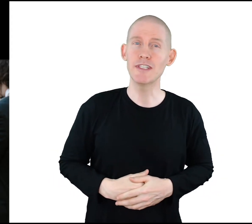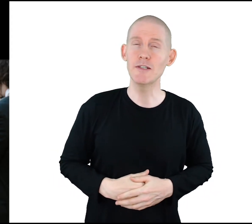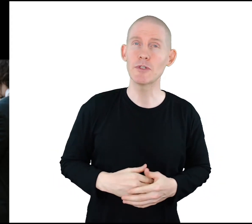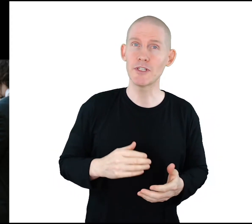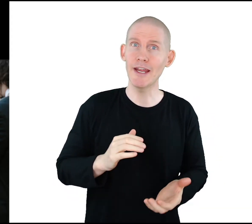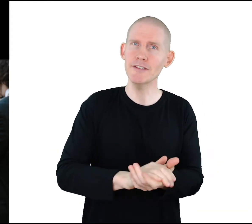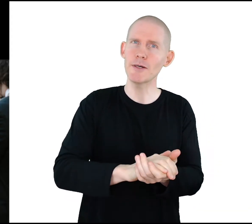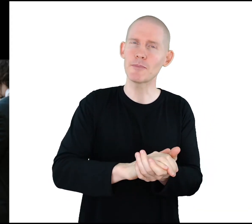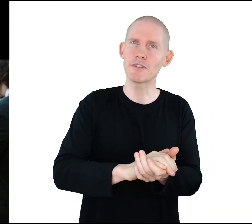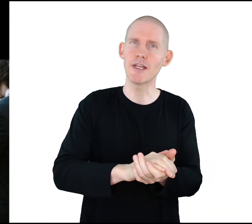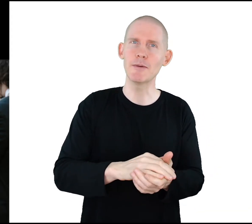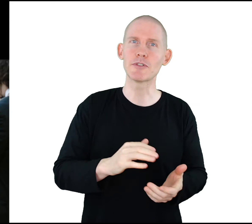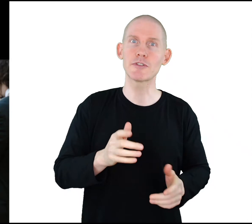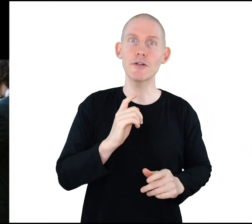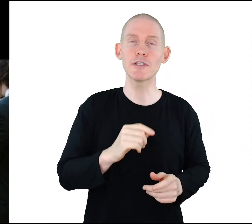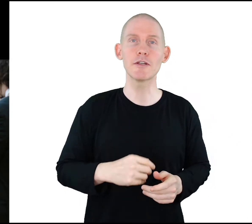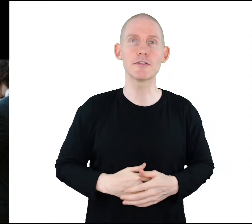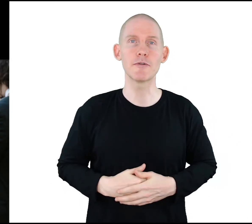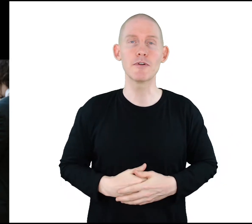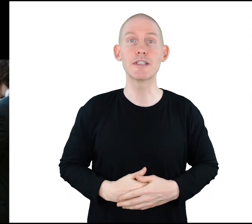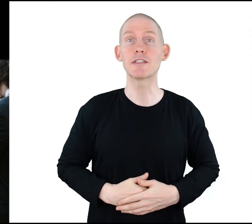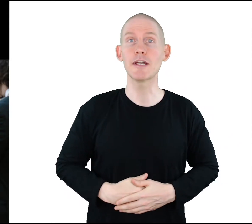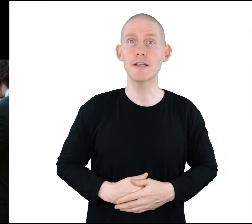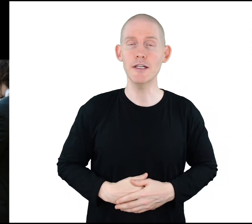which ends up the same but starts a little different is like this.